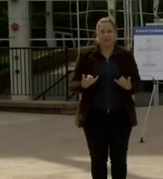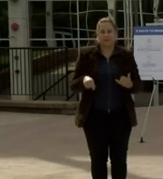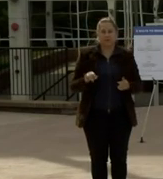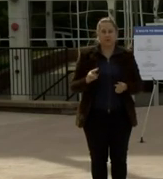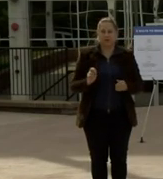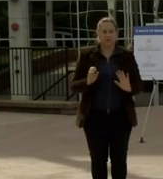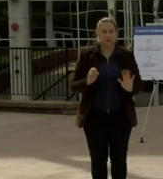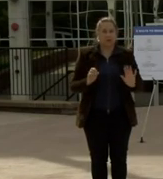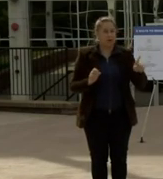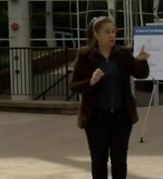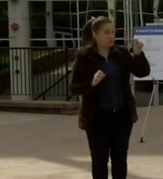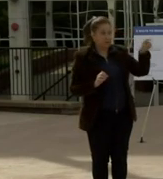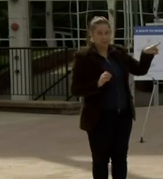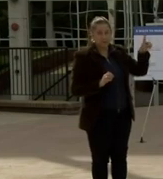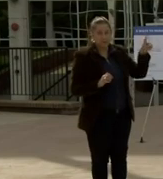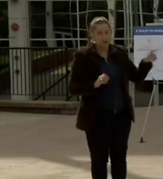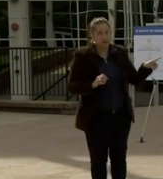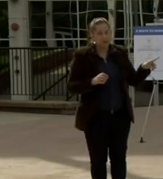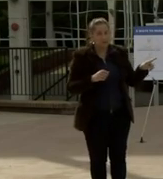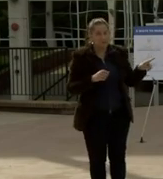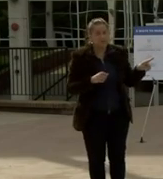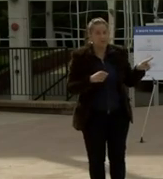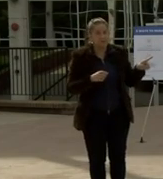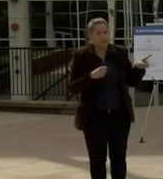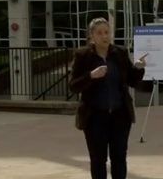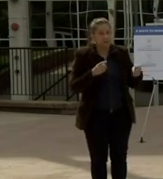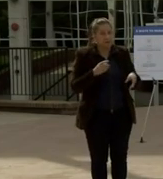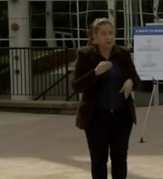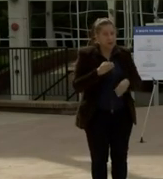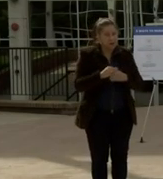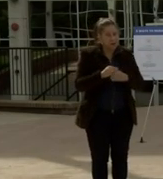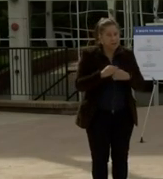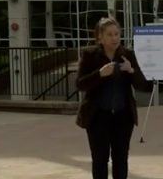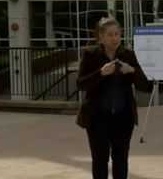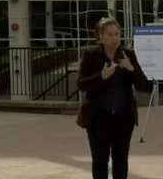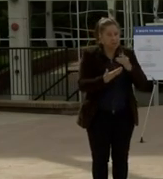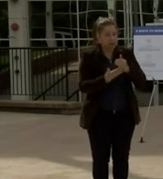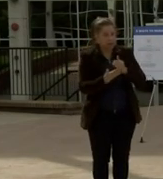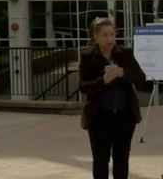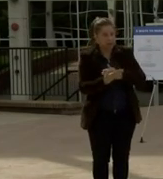that on the ballot through you guys doing that?